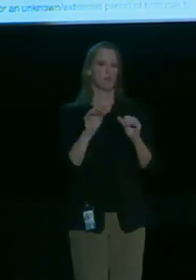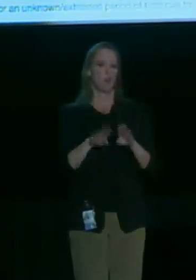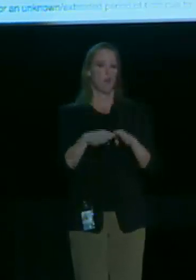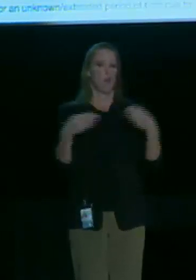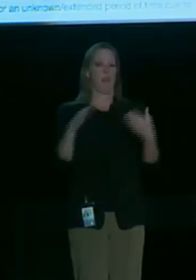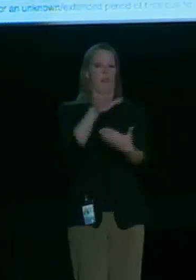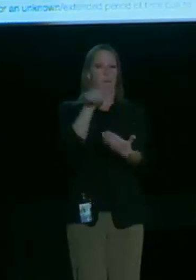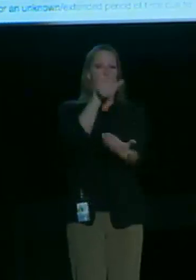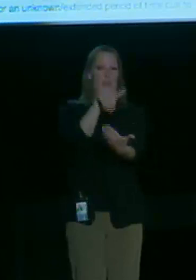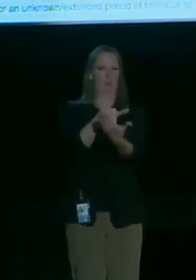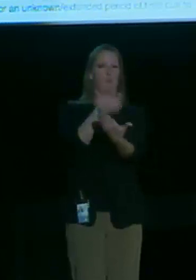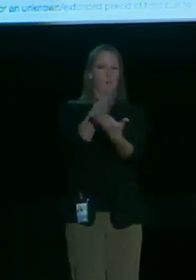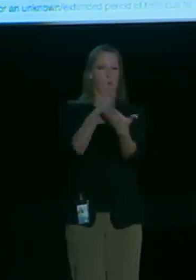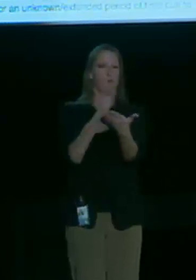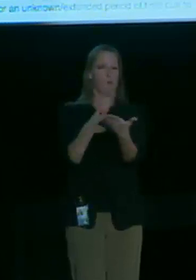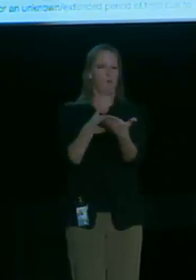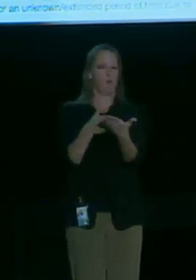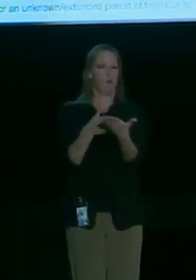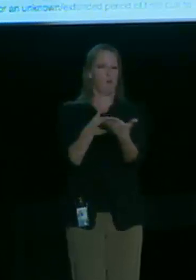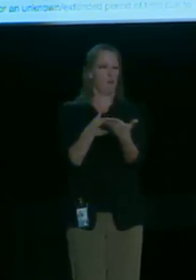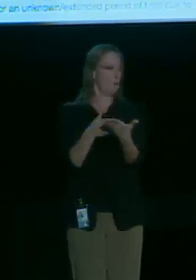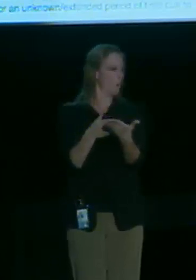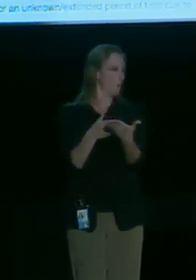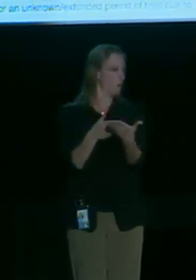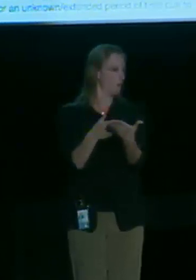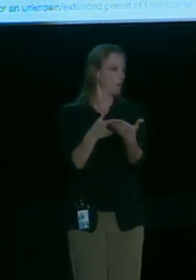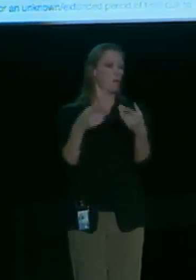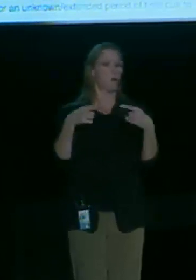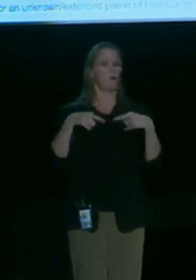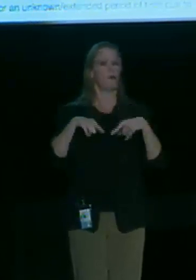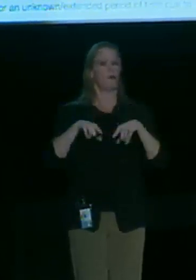portion. While we're doing these other